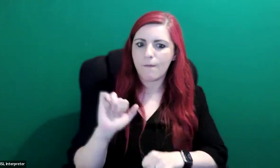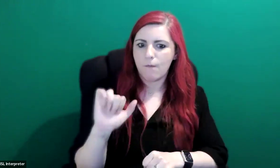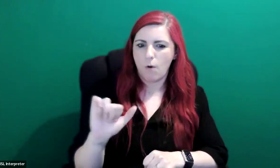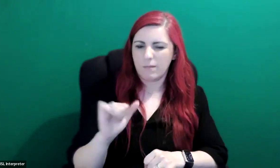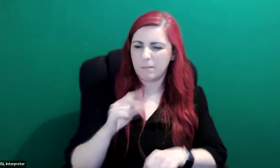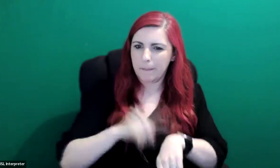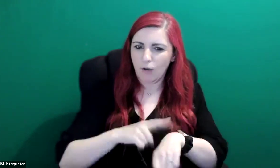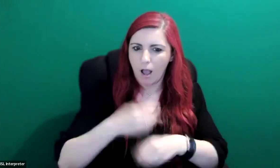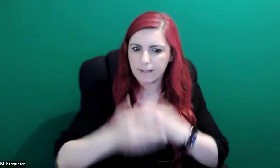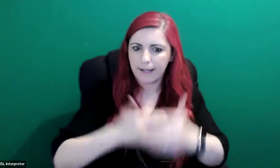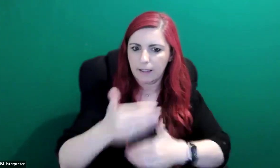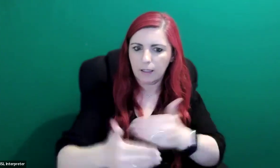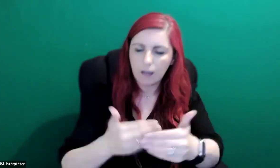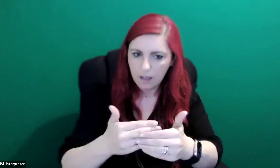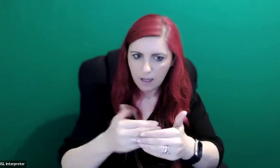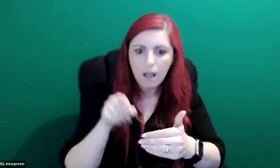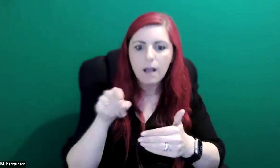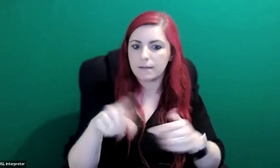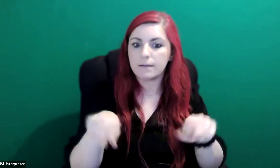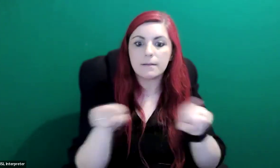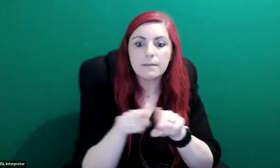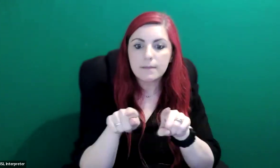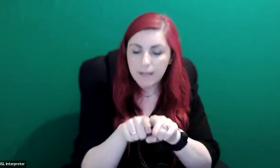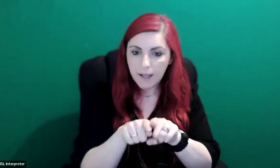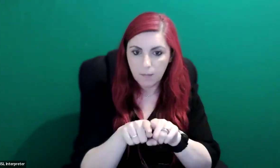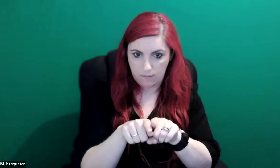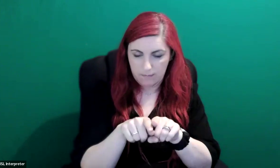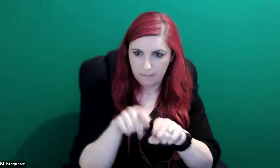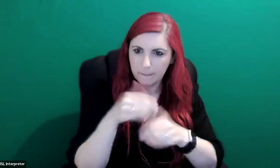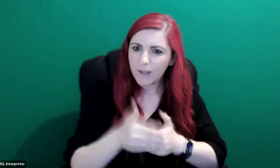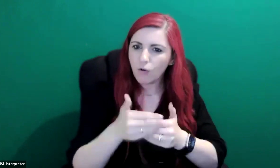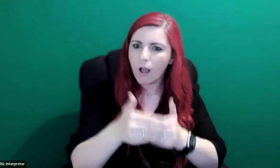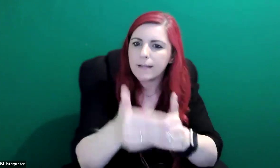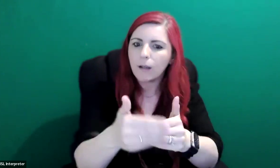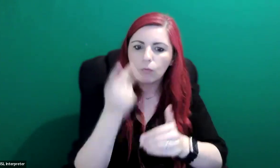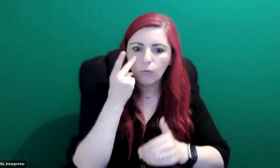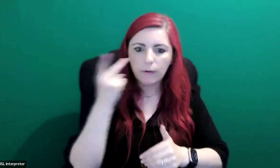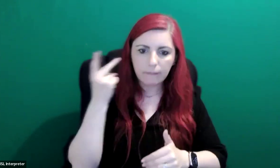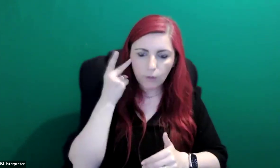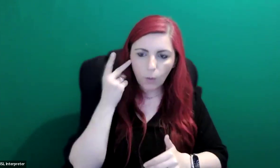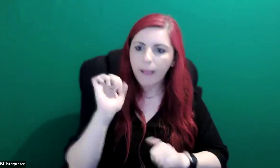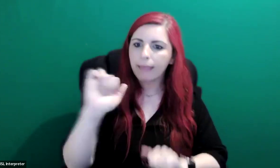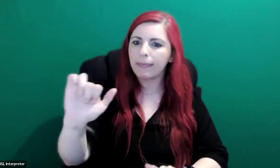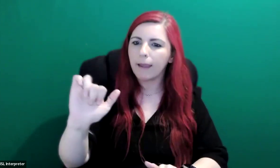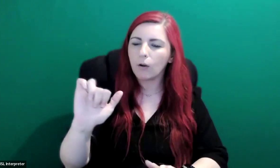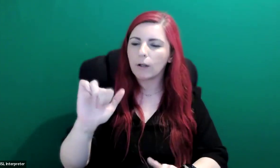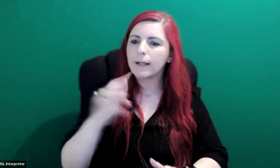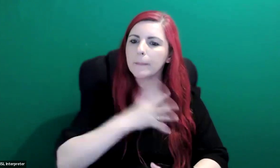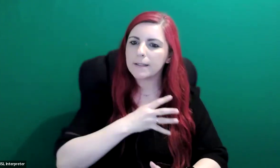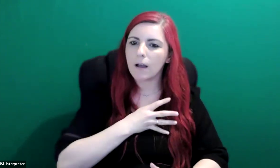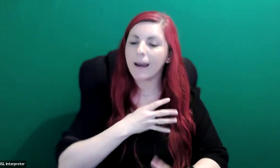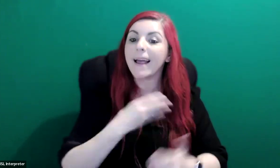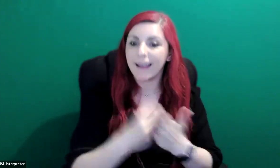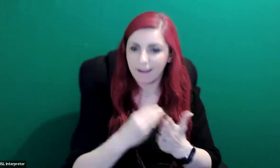the UPR, the UN Human Rights Committee, the UN Committee on Economic, Social and